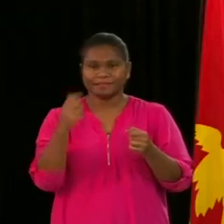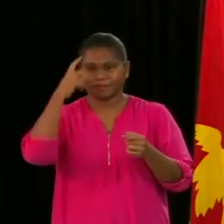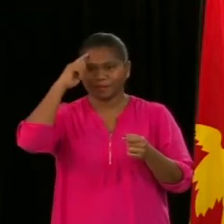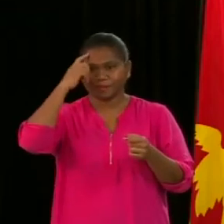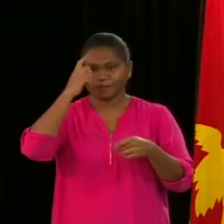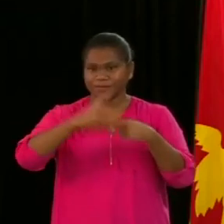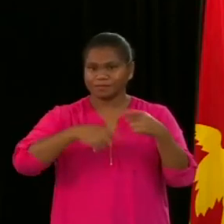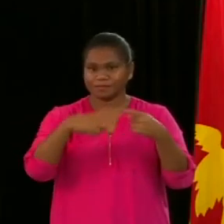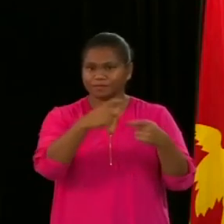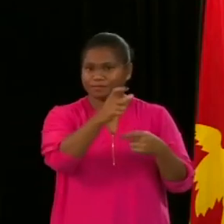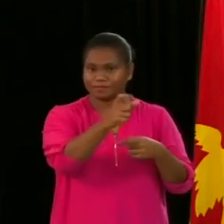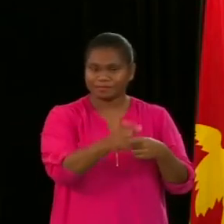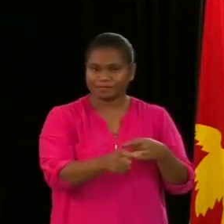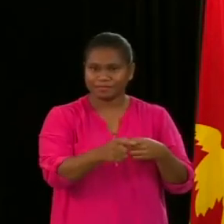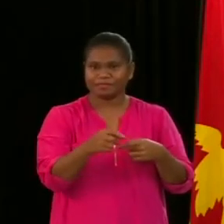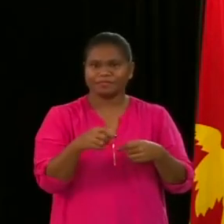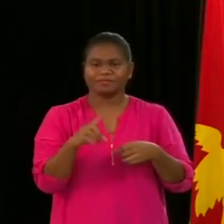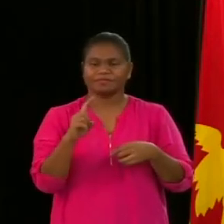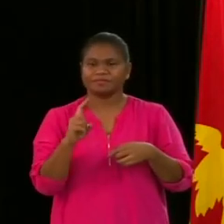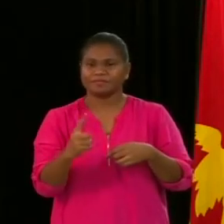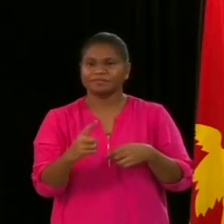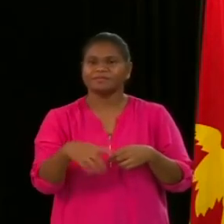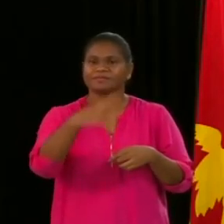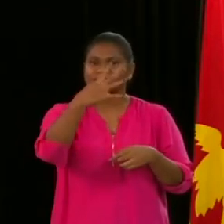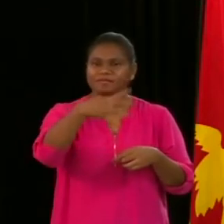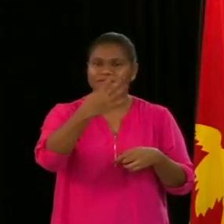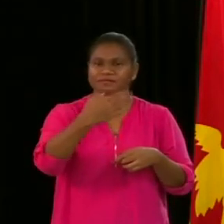of this particular person